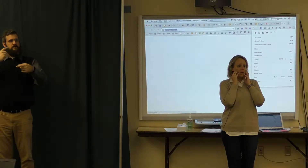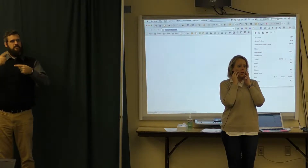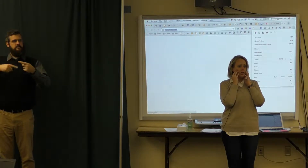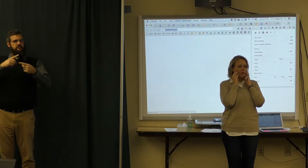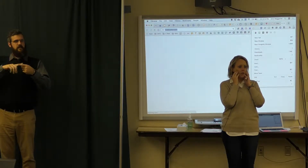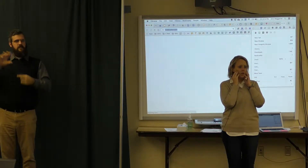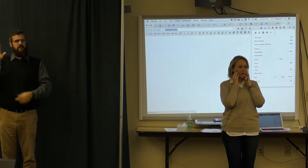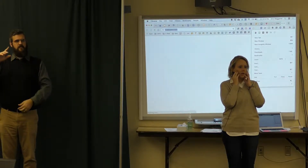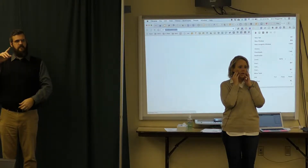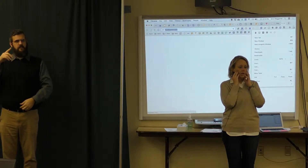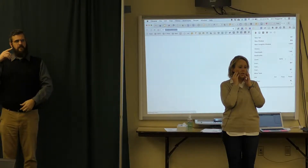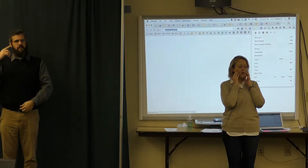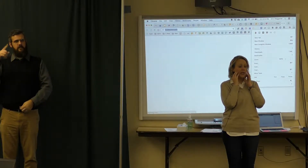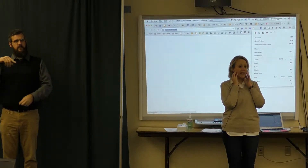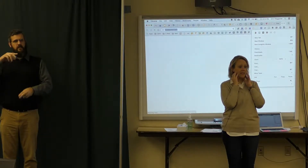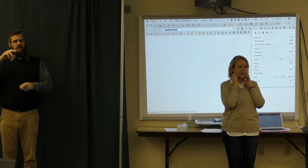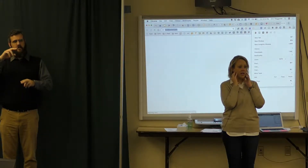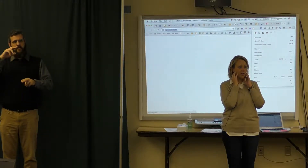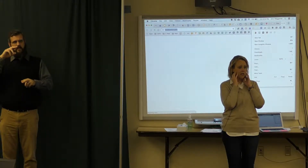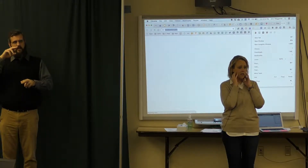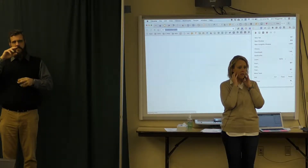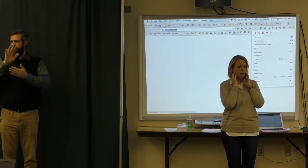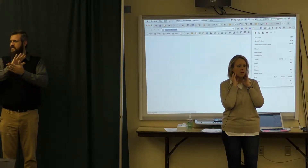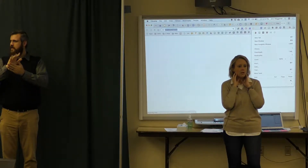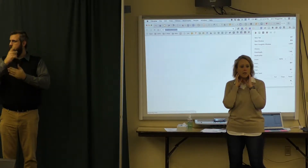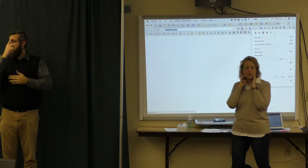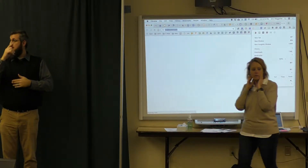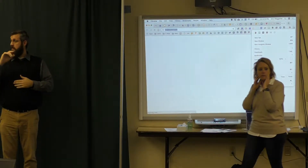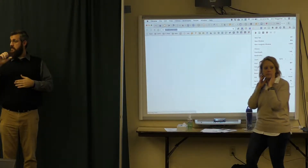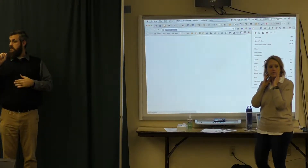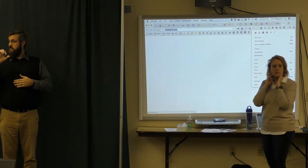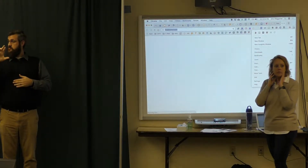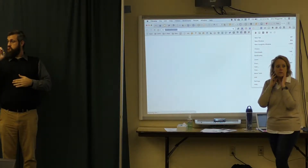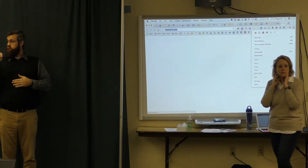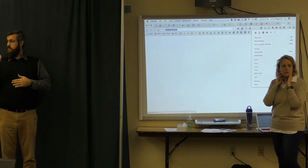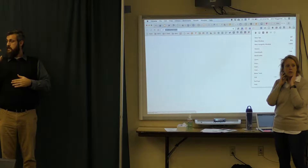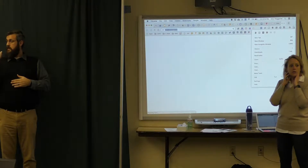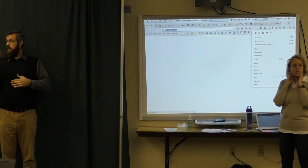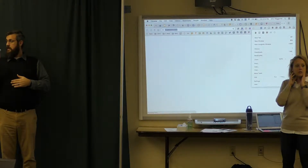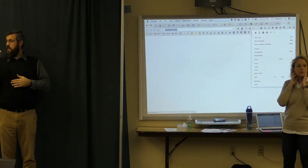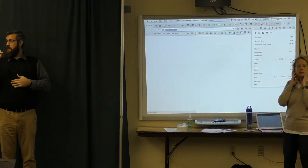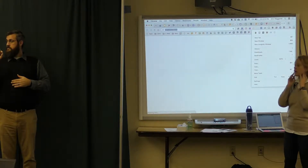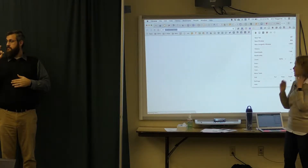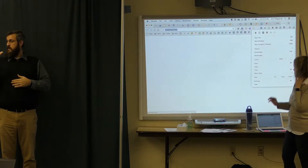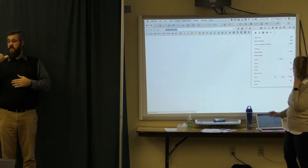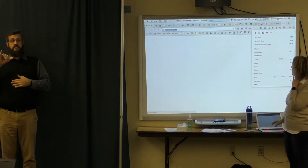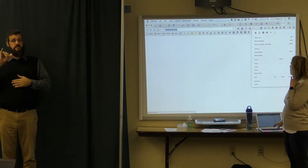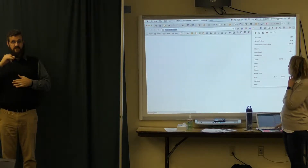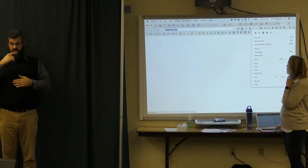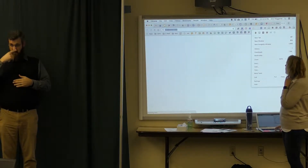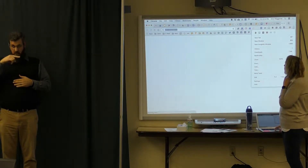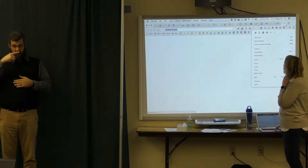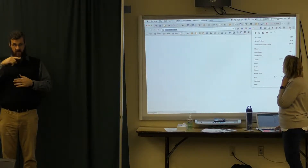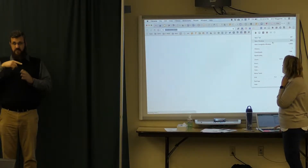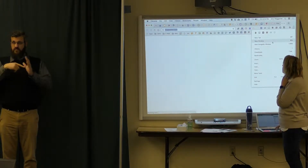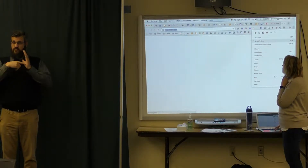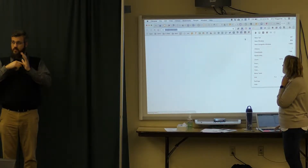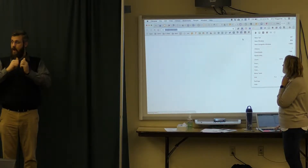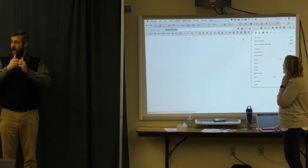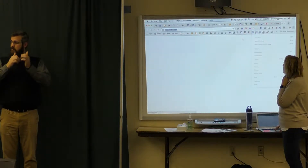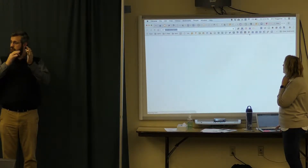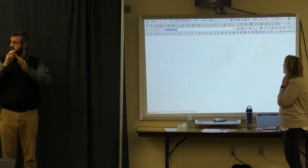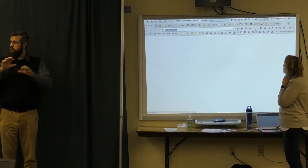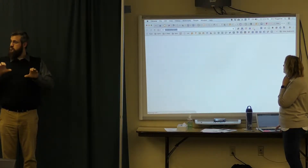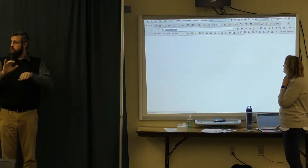video one, because we're, Screencastify? yes. Yeah? Just walk us through it, how we use it, because we were trying to